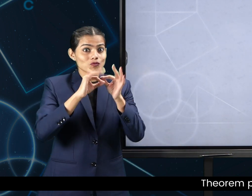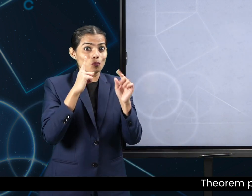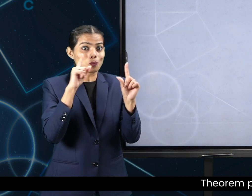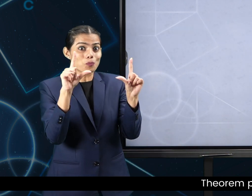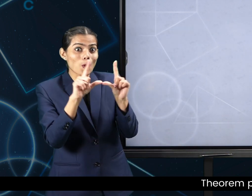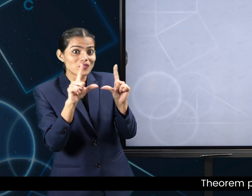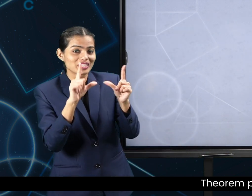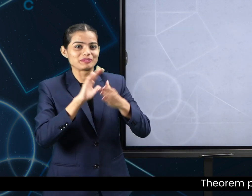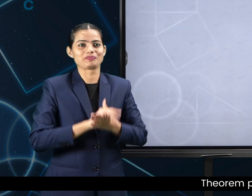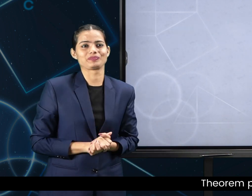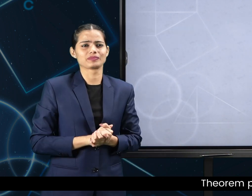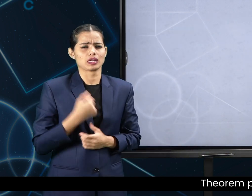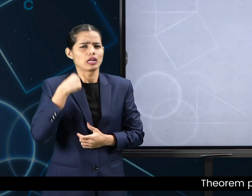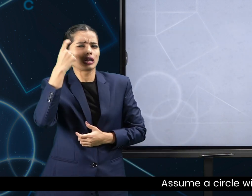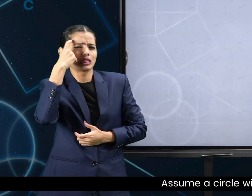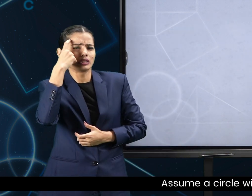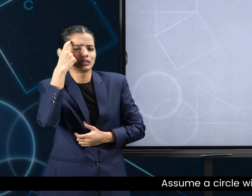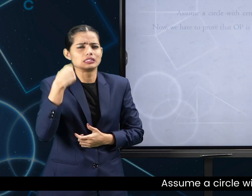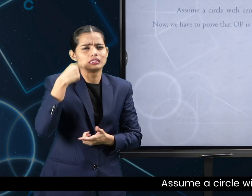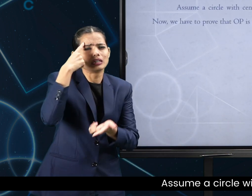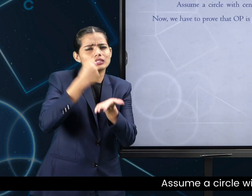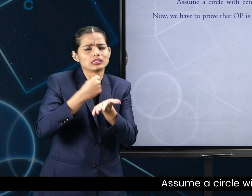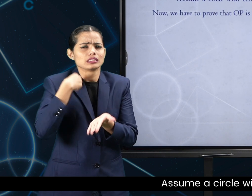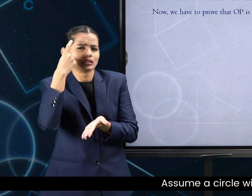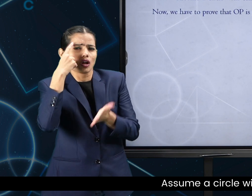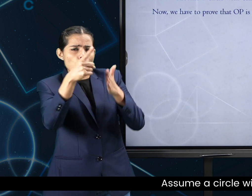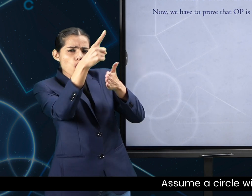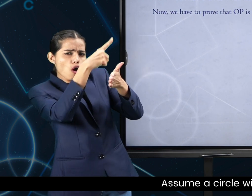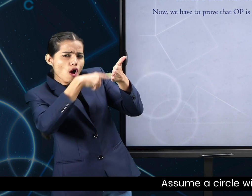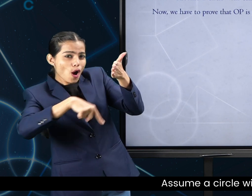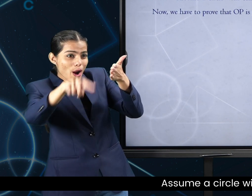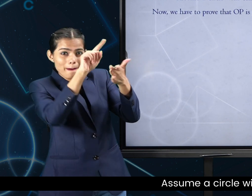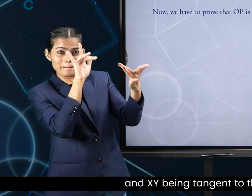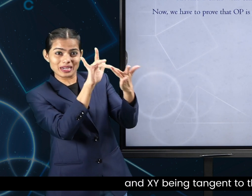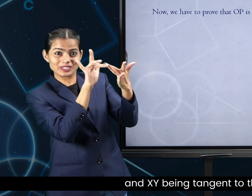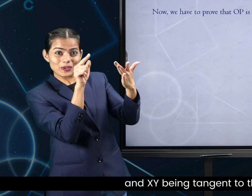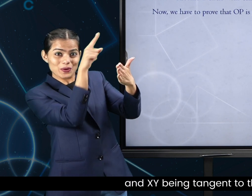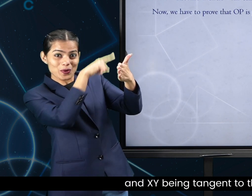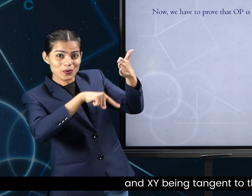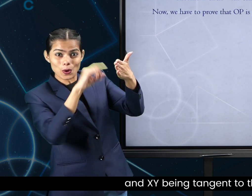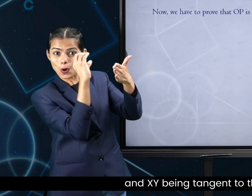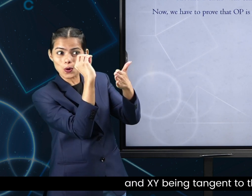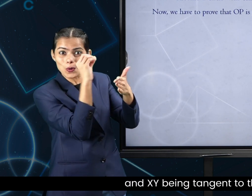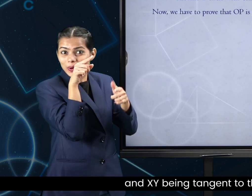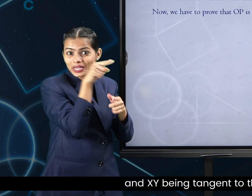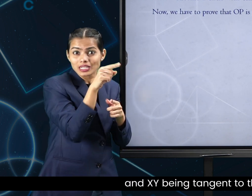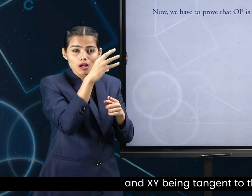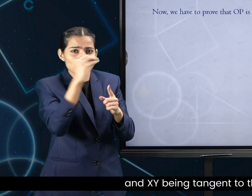Theorem proof. Assume a circle with center O and XY being tangent to the circle